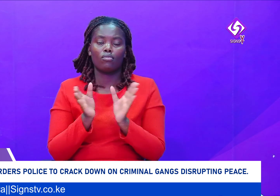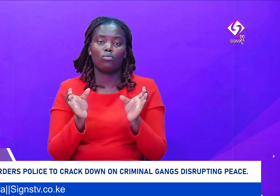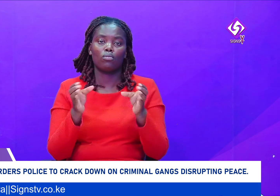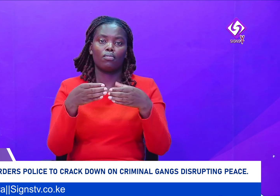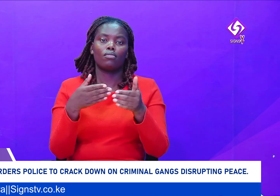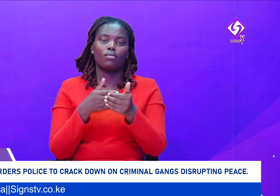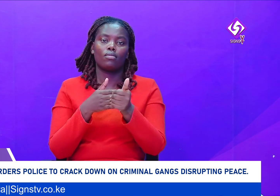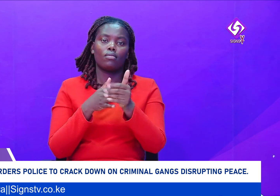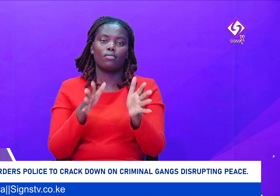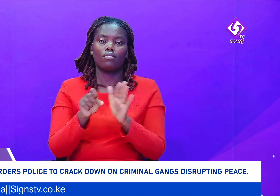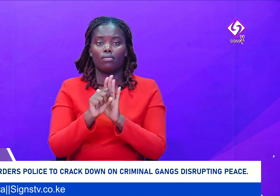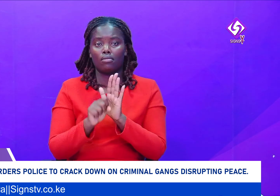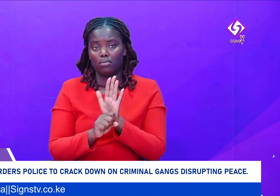and community leadership.